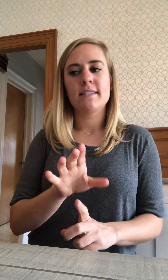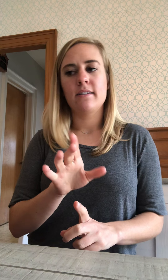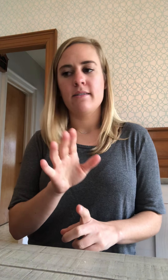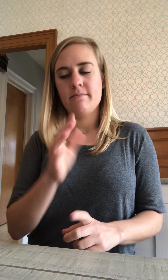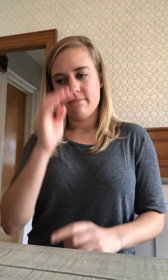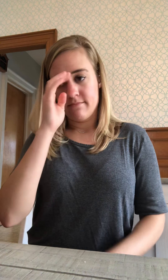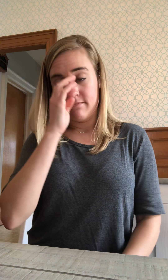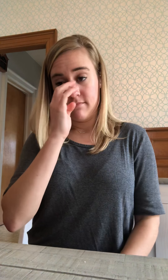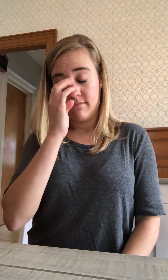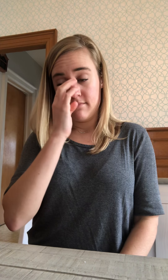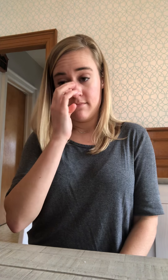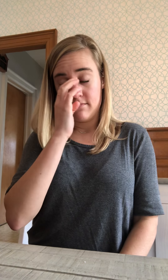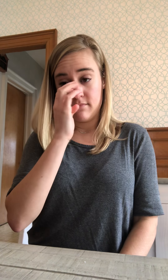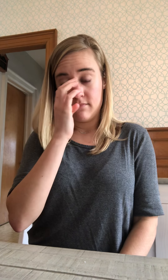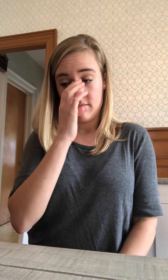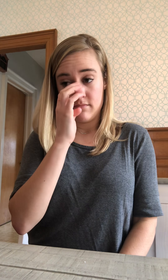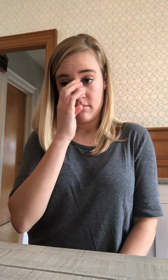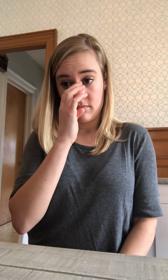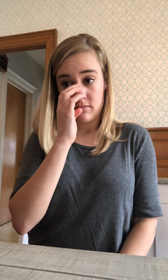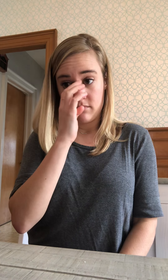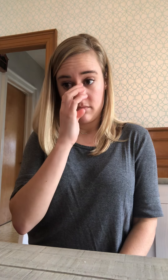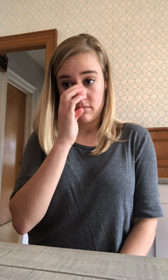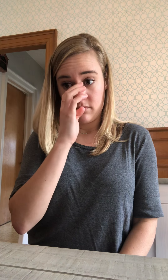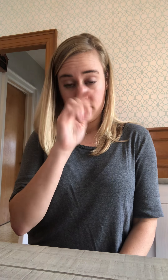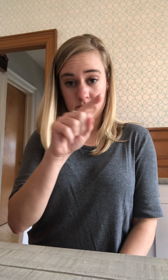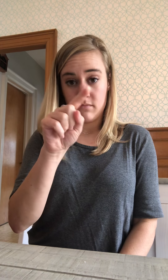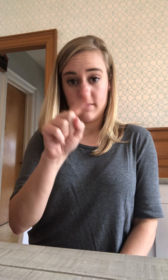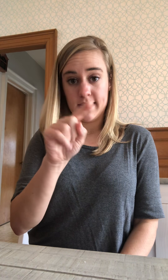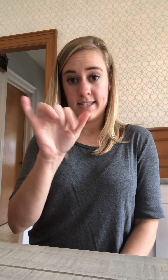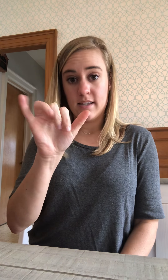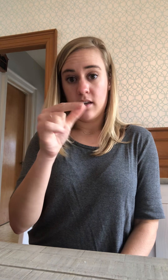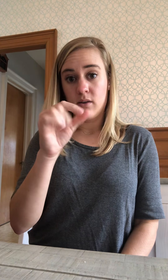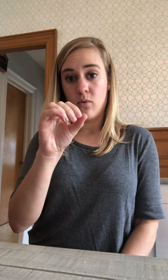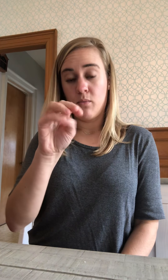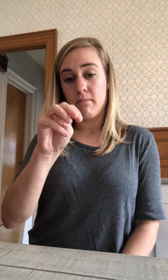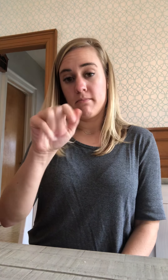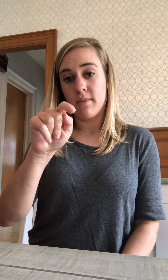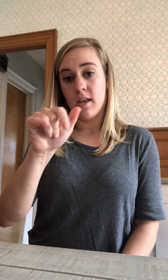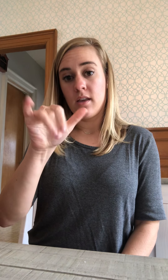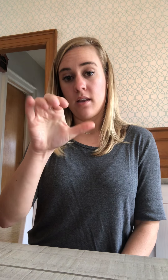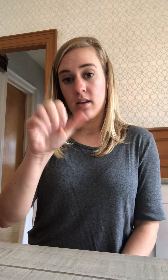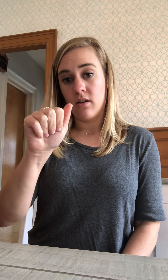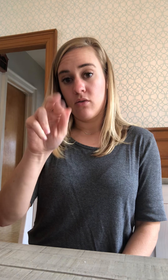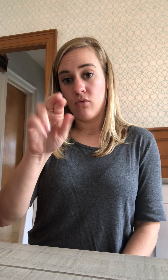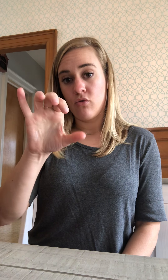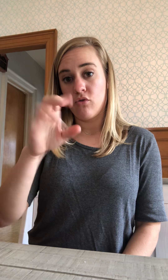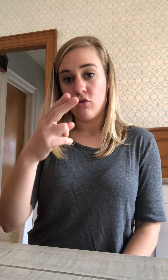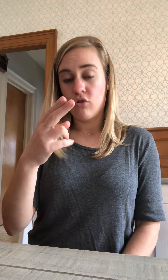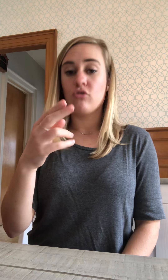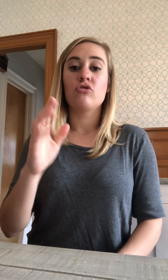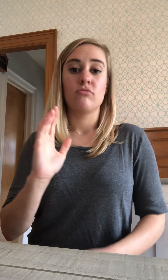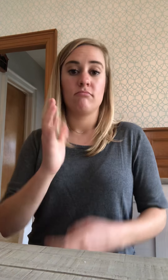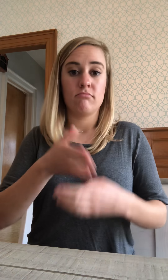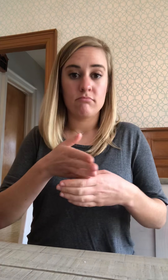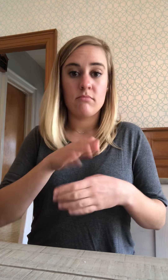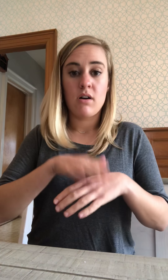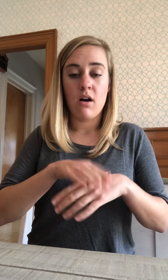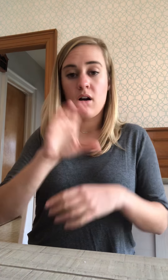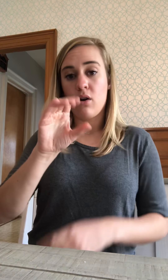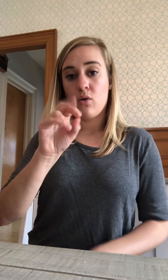he's got one of these fractures of the zygomatic arch. Actually had impinged on his coronoid. He couldn't open his mouth, so it needed to be